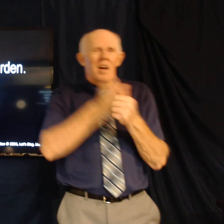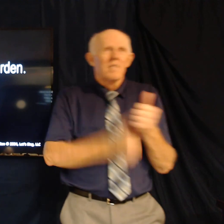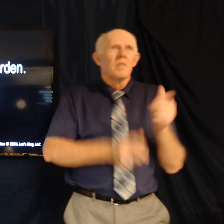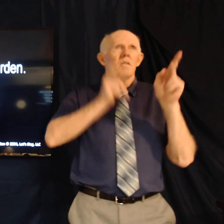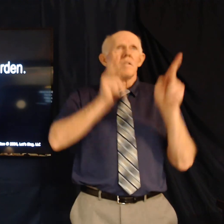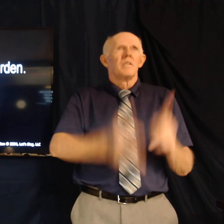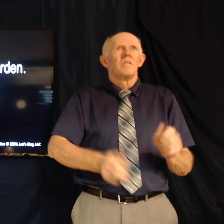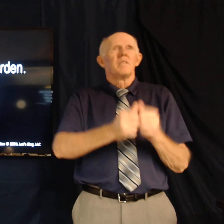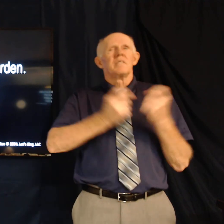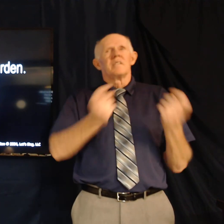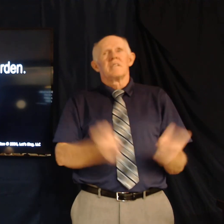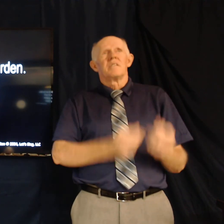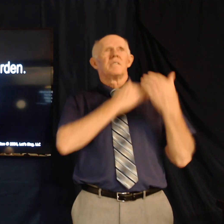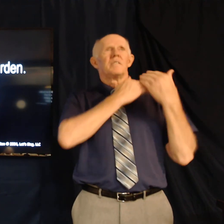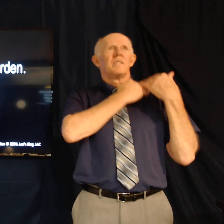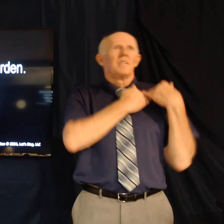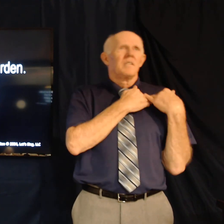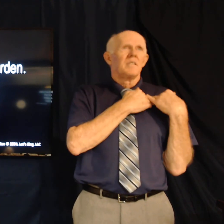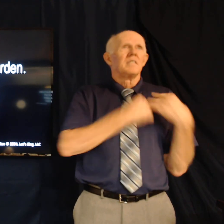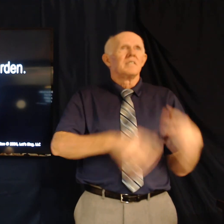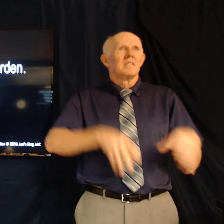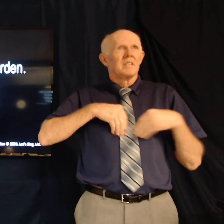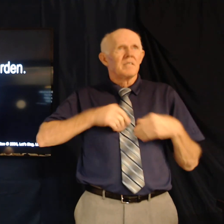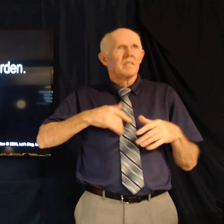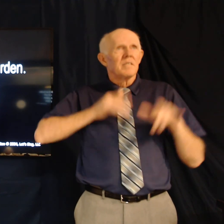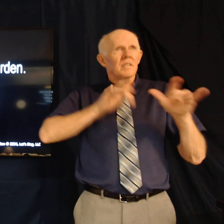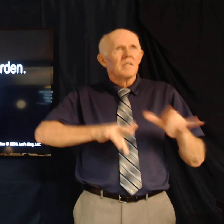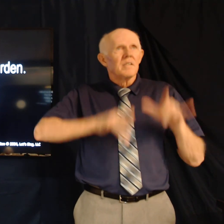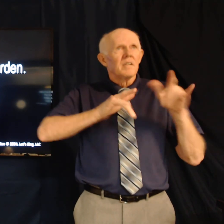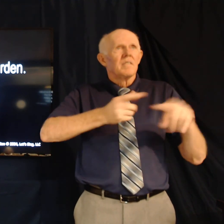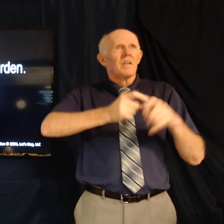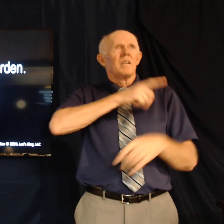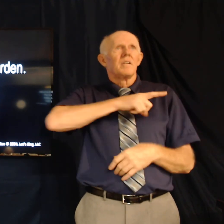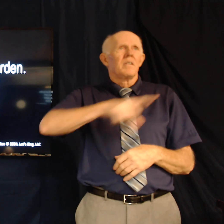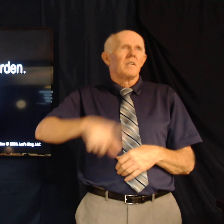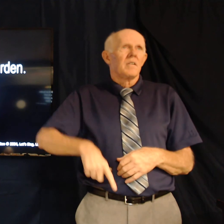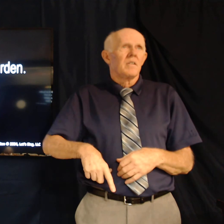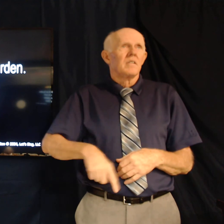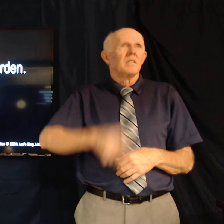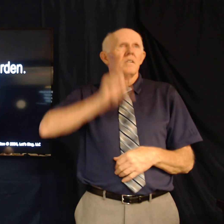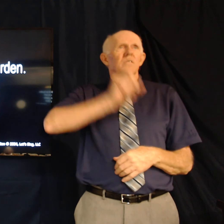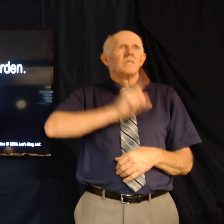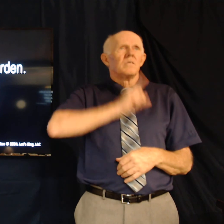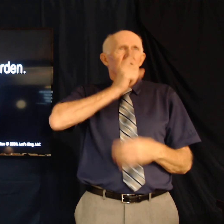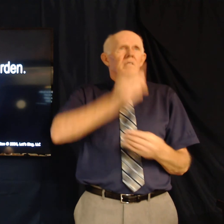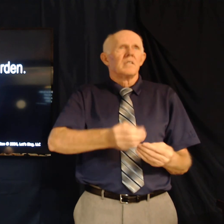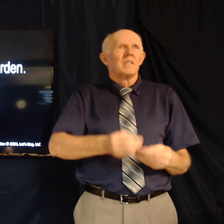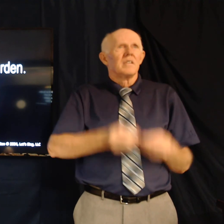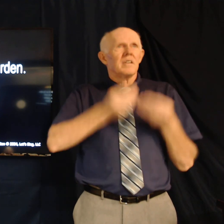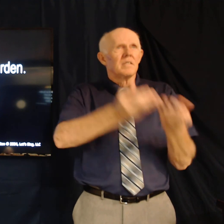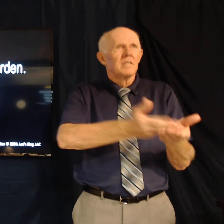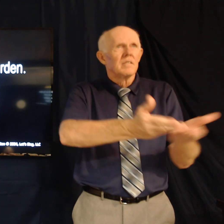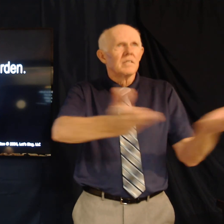Come, every person with sin burden, accept mercy from the Lord. He truly gives